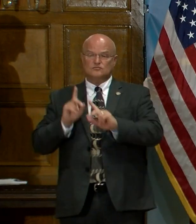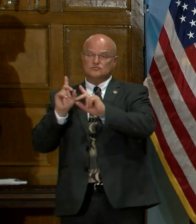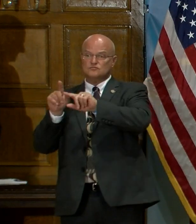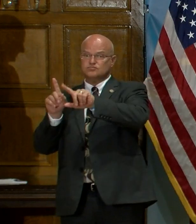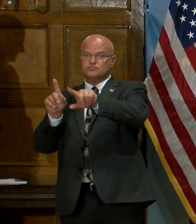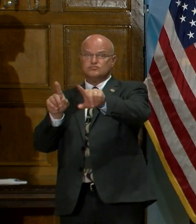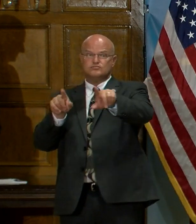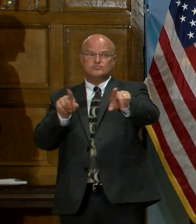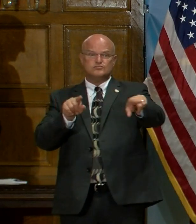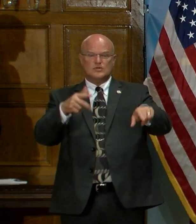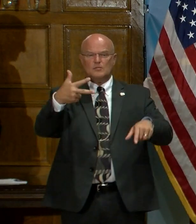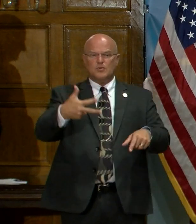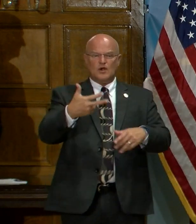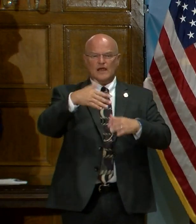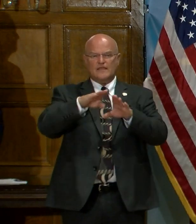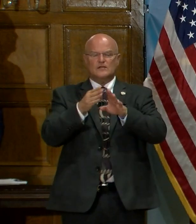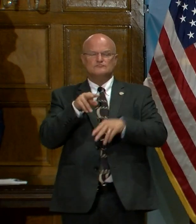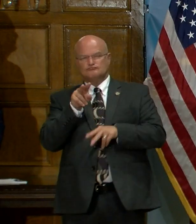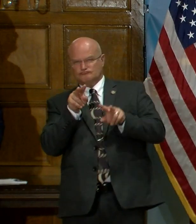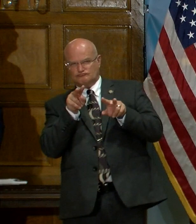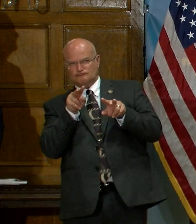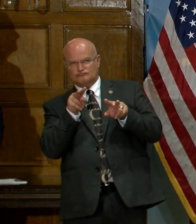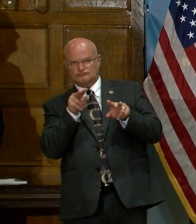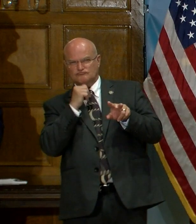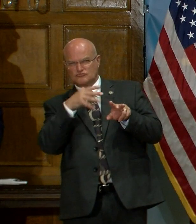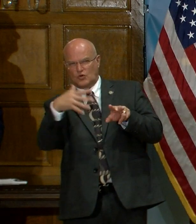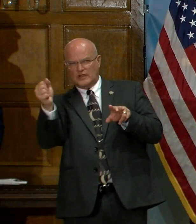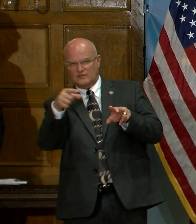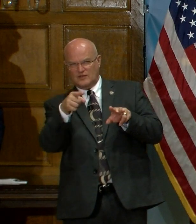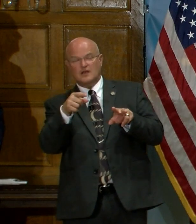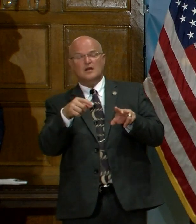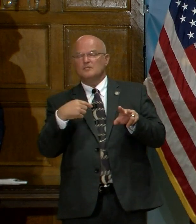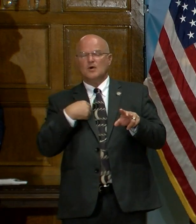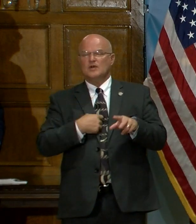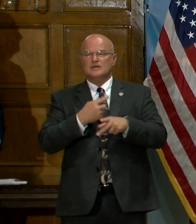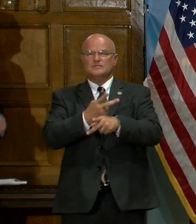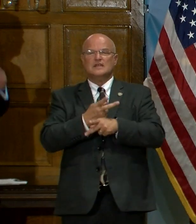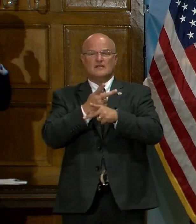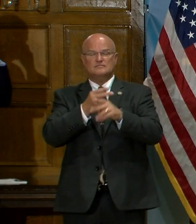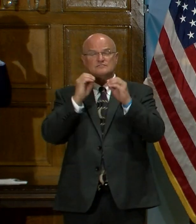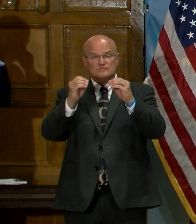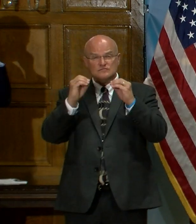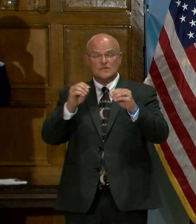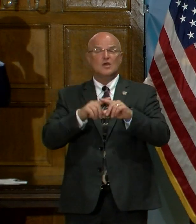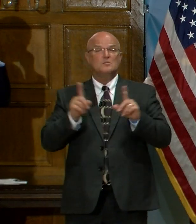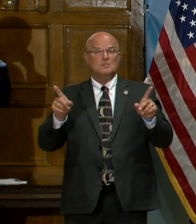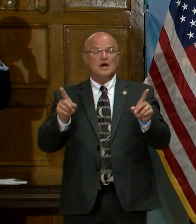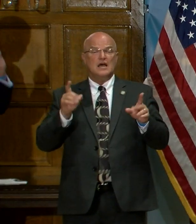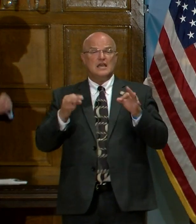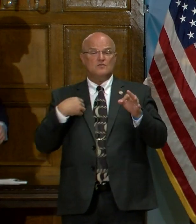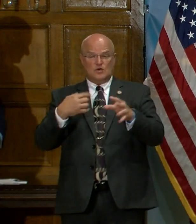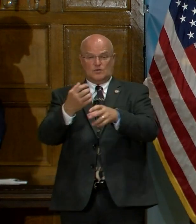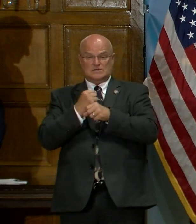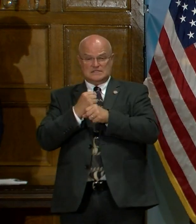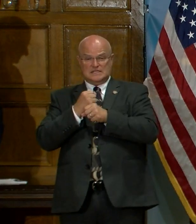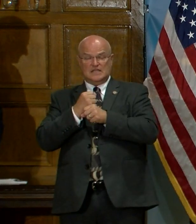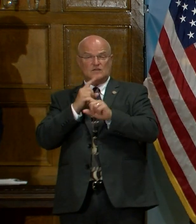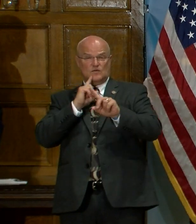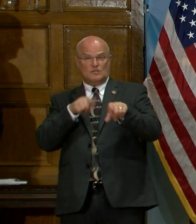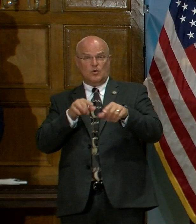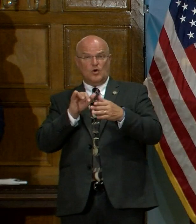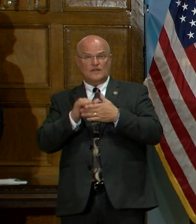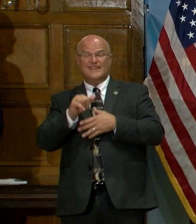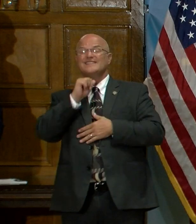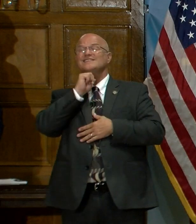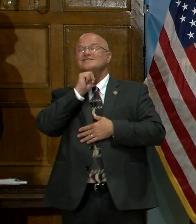go and park outside their door to make sure they don't leave. We give them careful instructions, but if we receive reports that